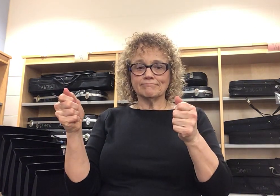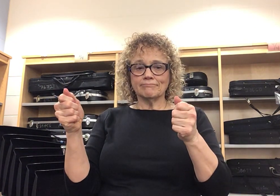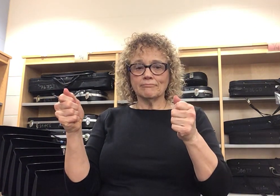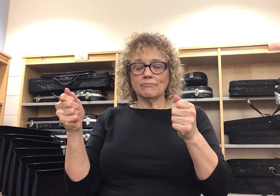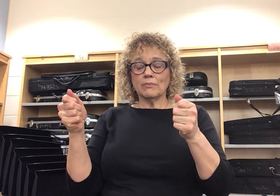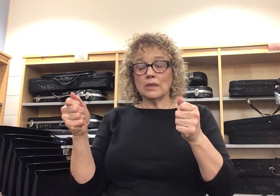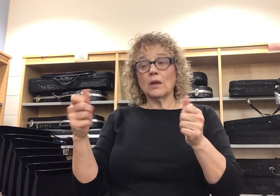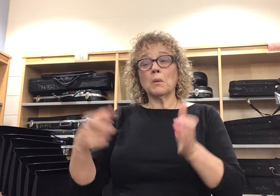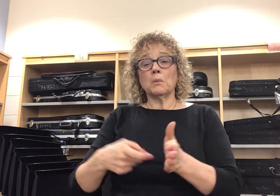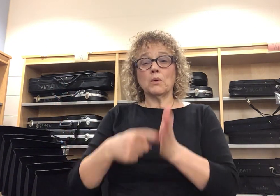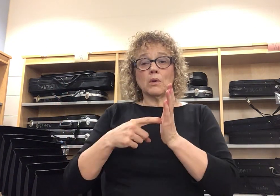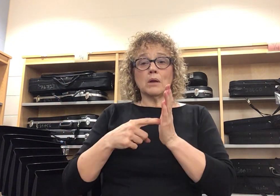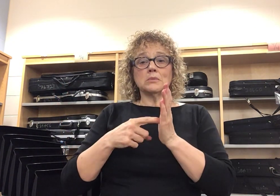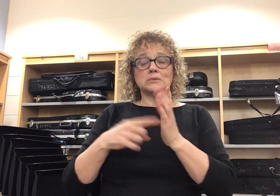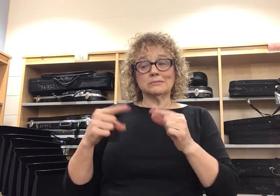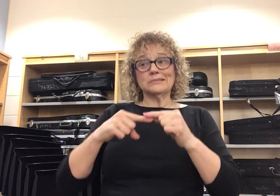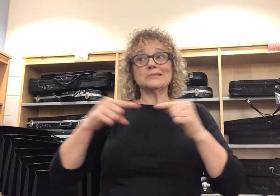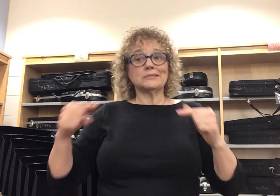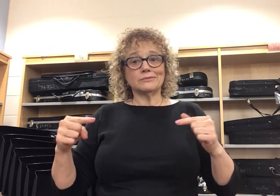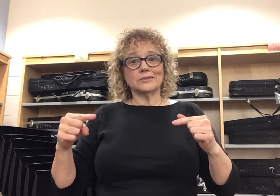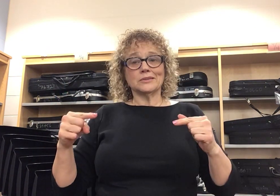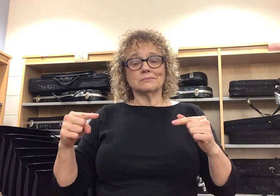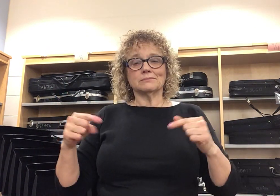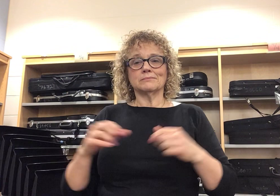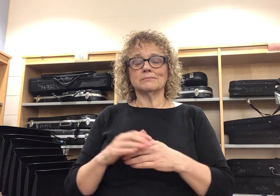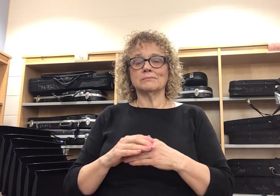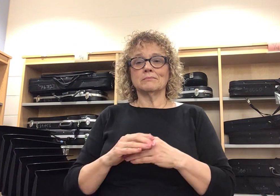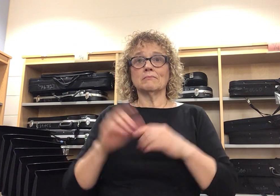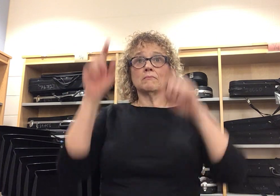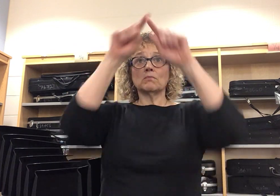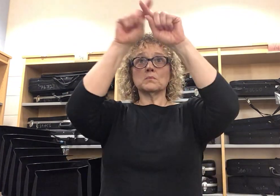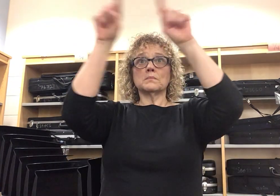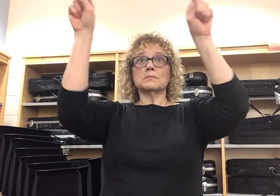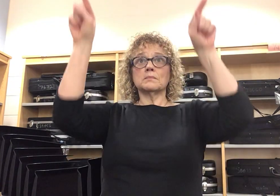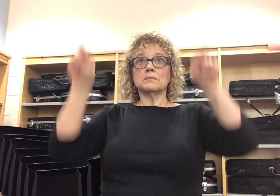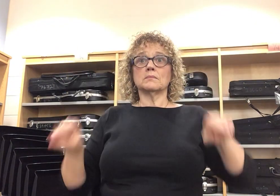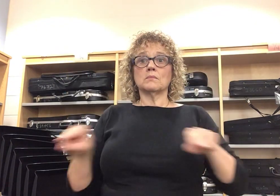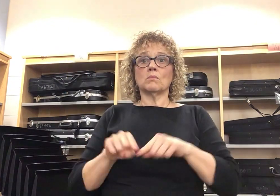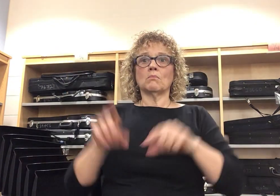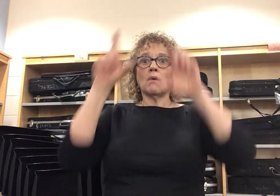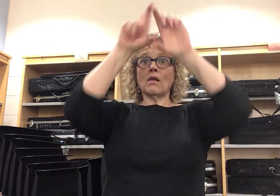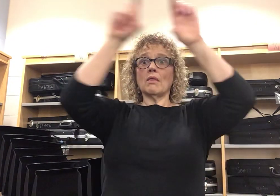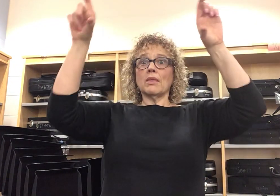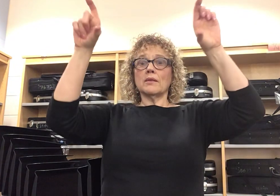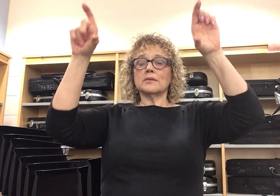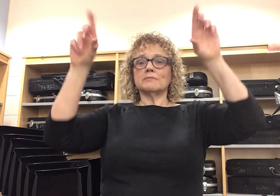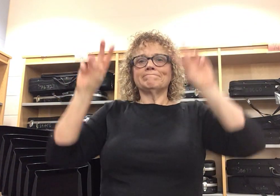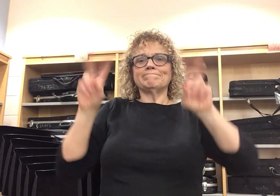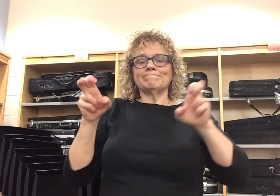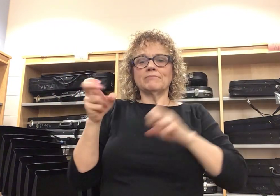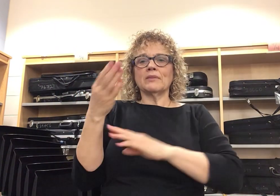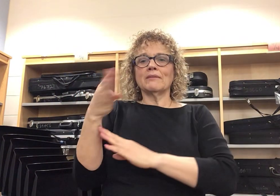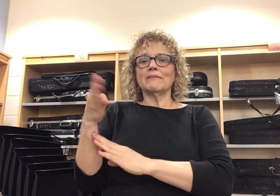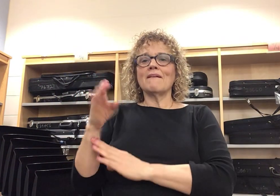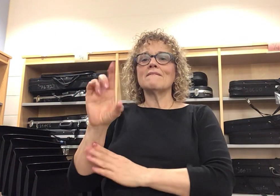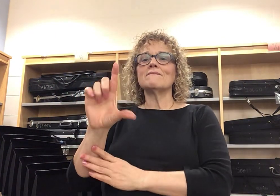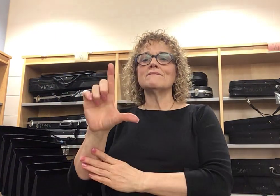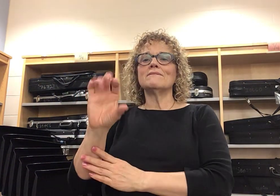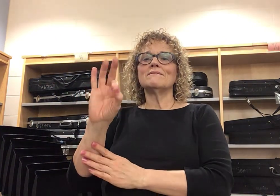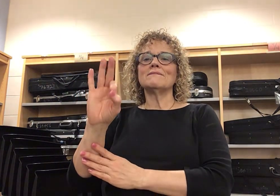need to have. The top area is called the flag, and you need to come up with the title of your own newspaper.